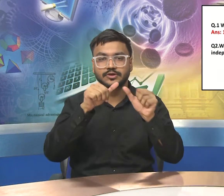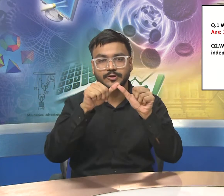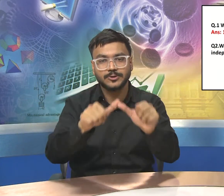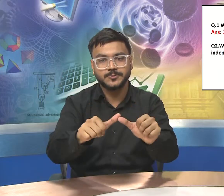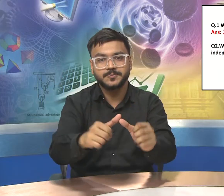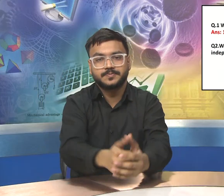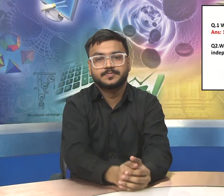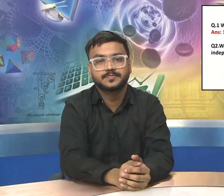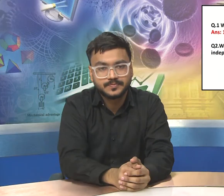community?